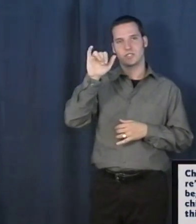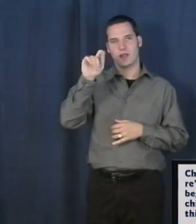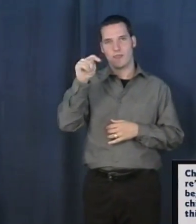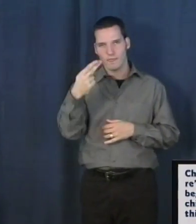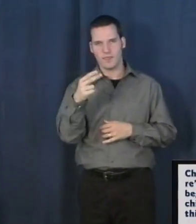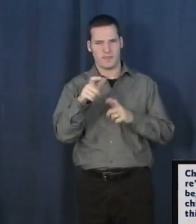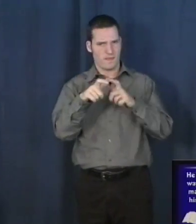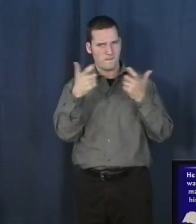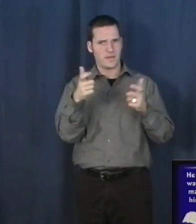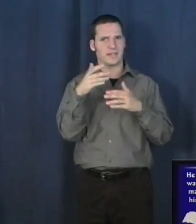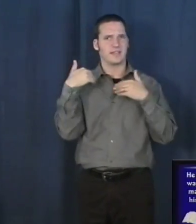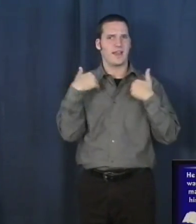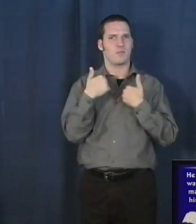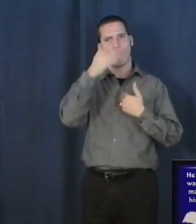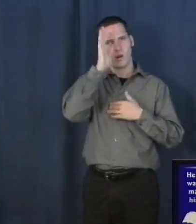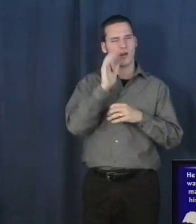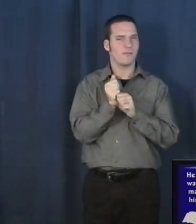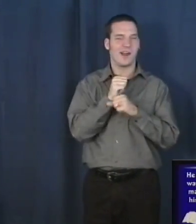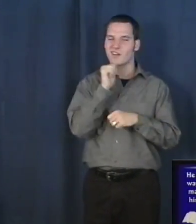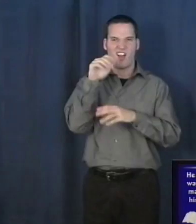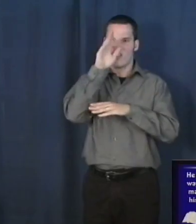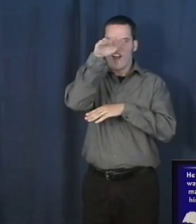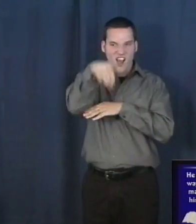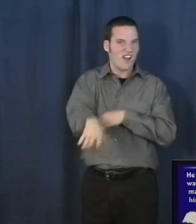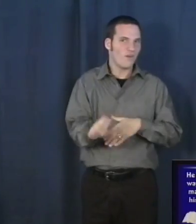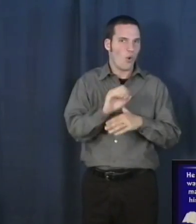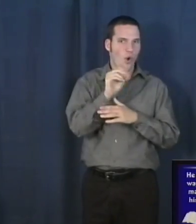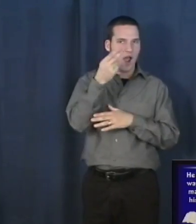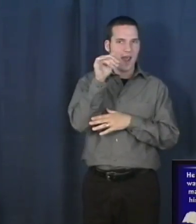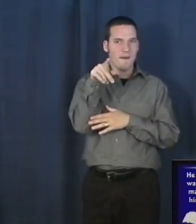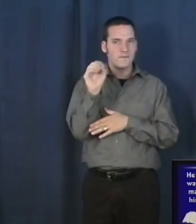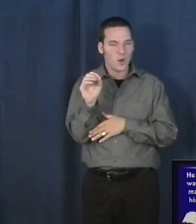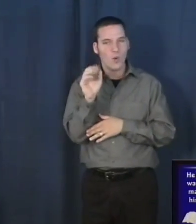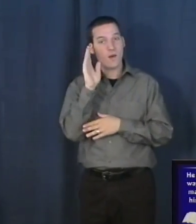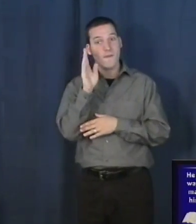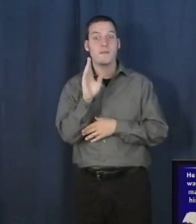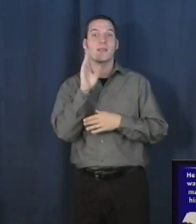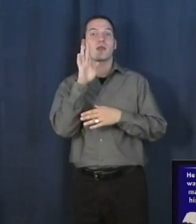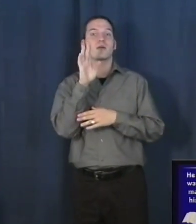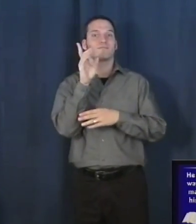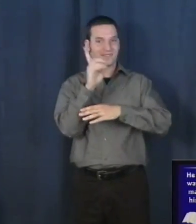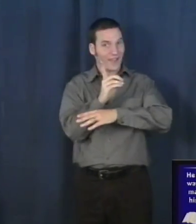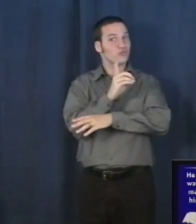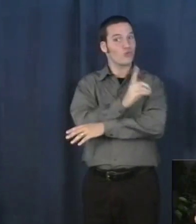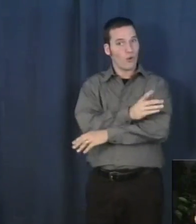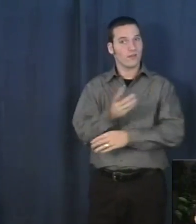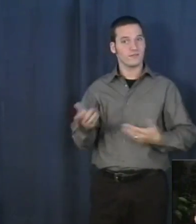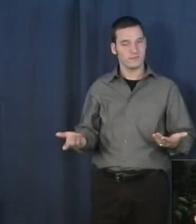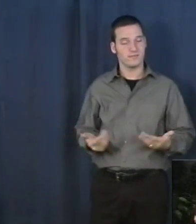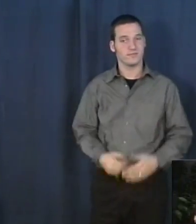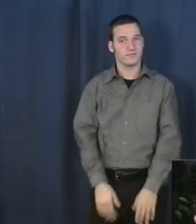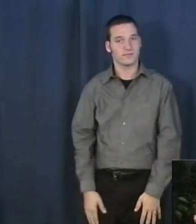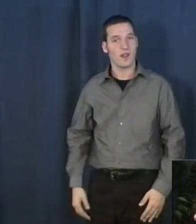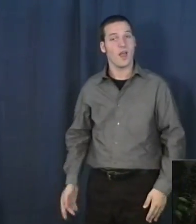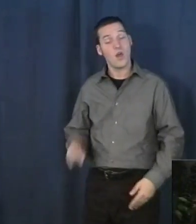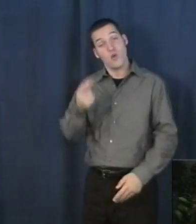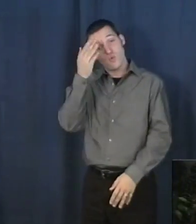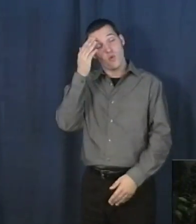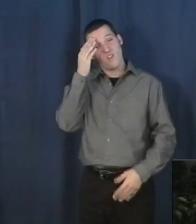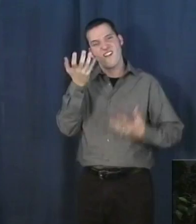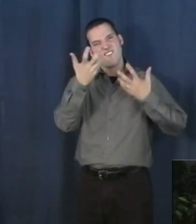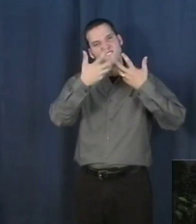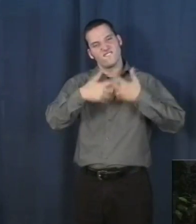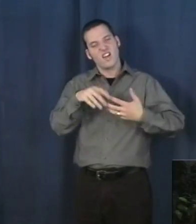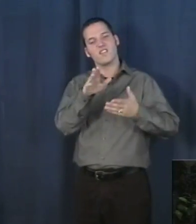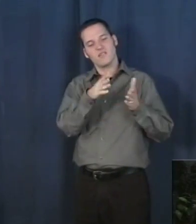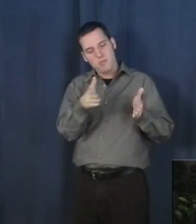ever made. Well, that would not be the elephant hippopotamus. It'd be the Brachiosaurus. And you know what kind of